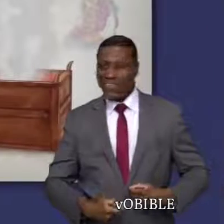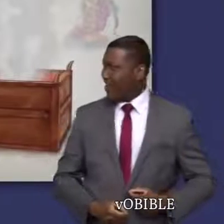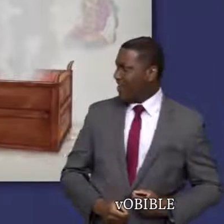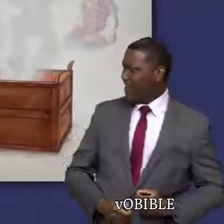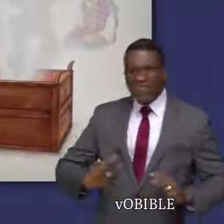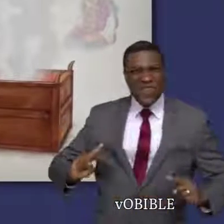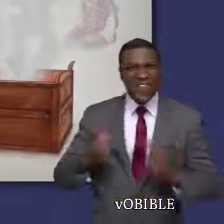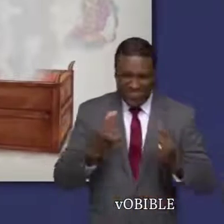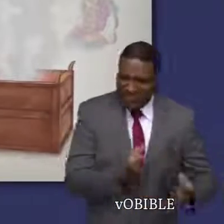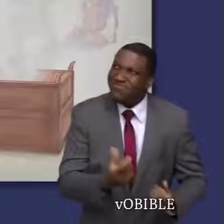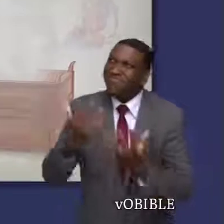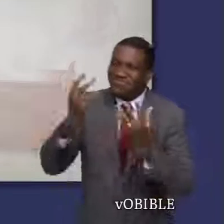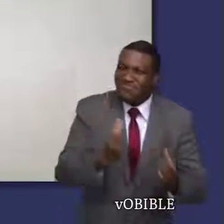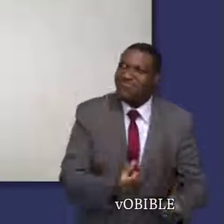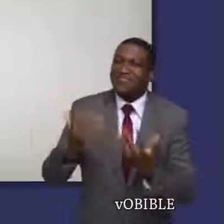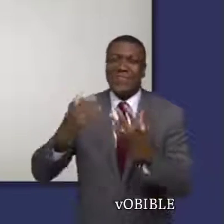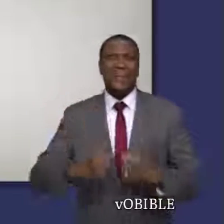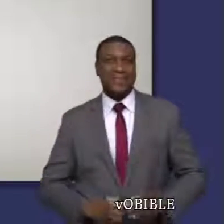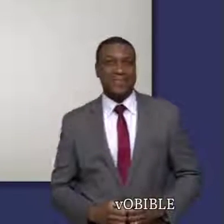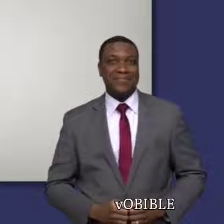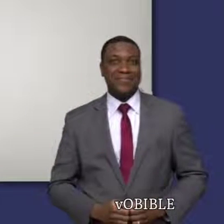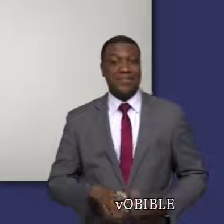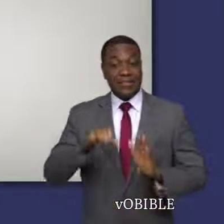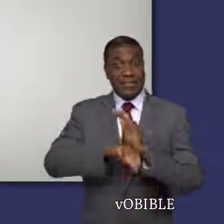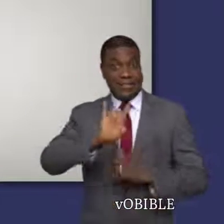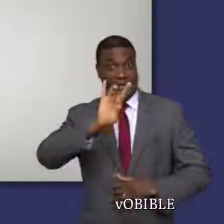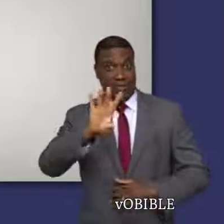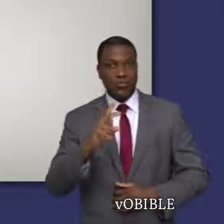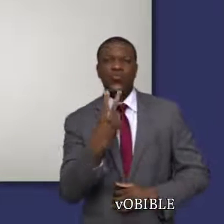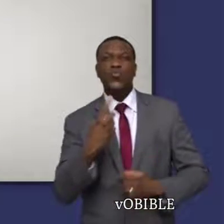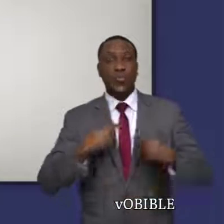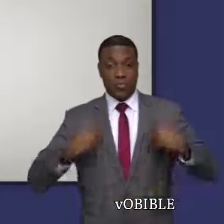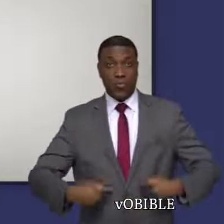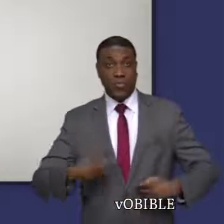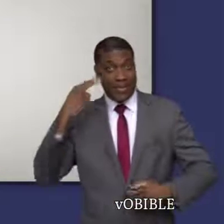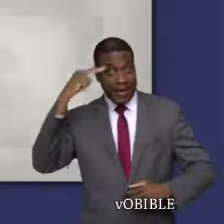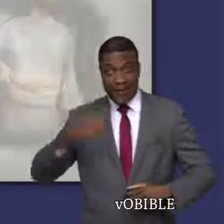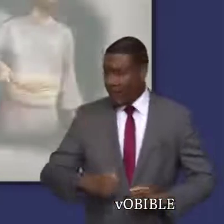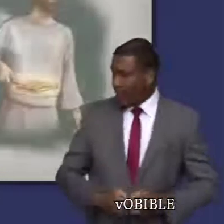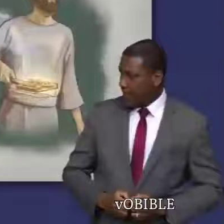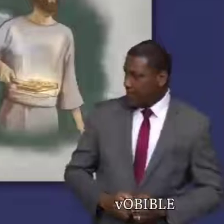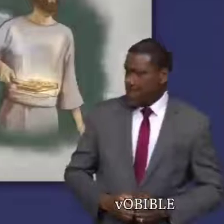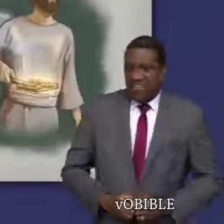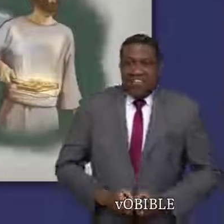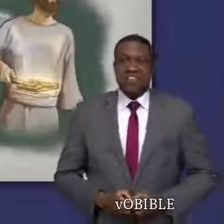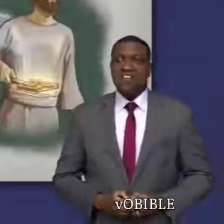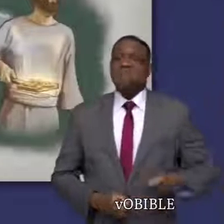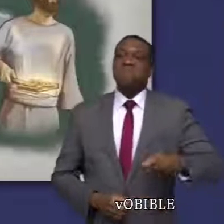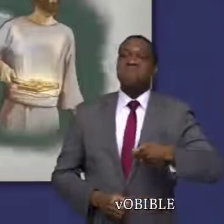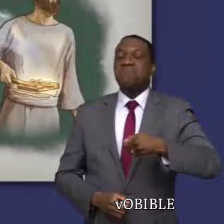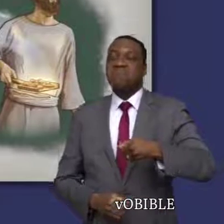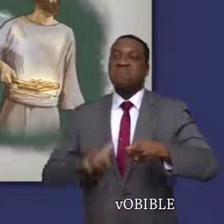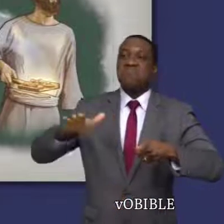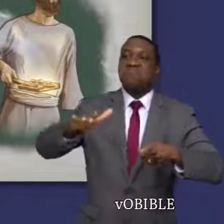first offerings to God. In chapter 10, Jehovah puts to death two of Aaron's sons,